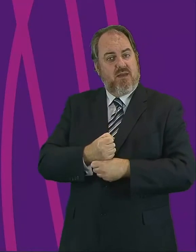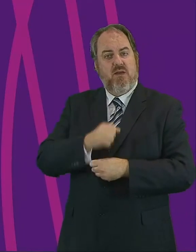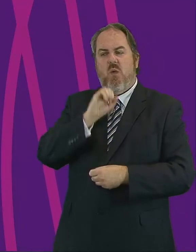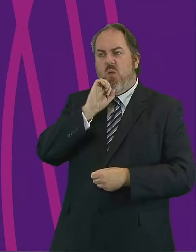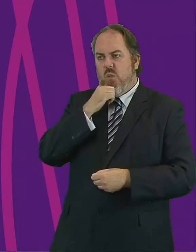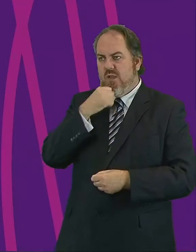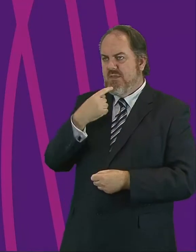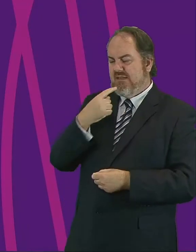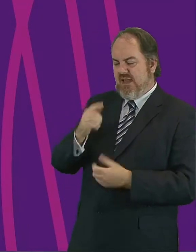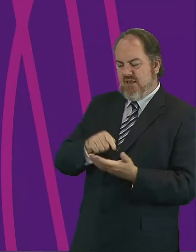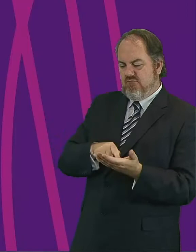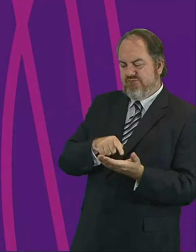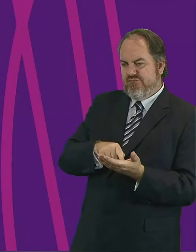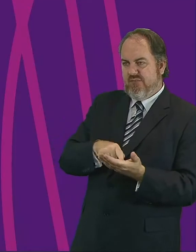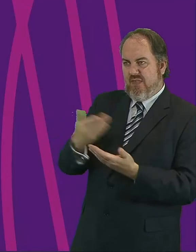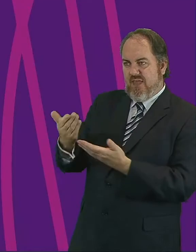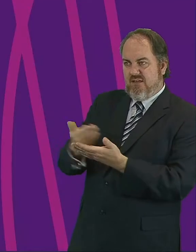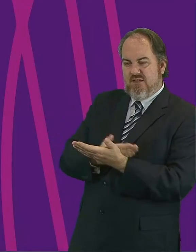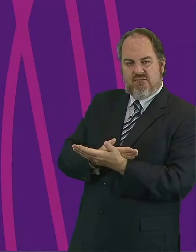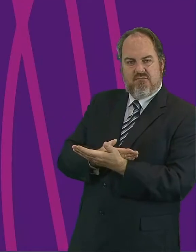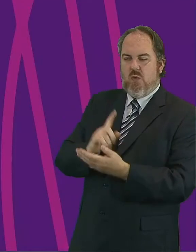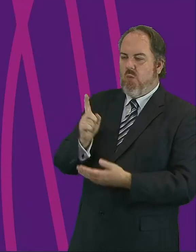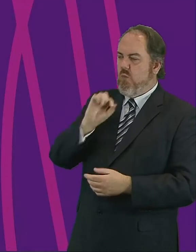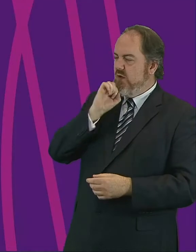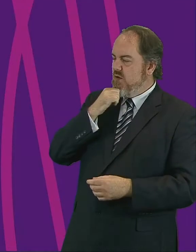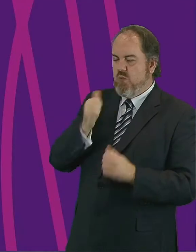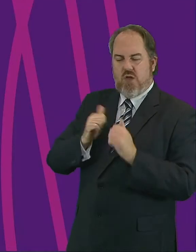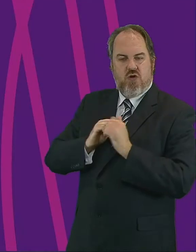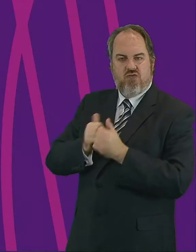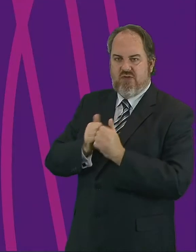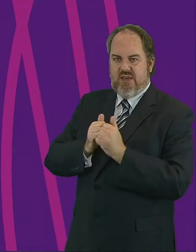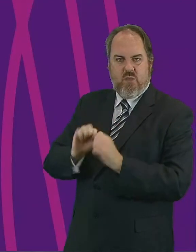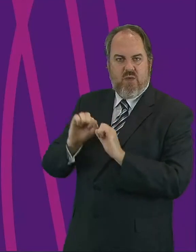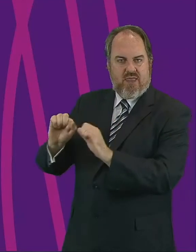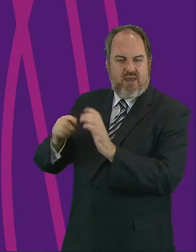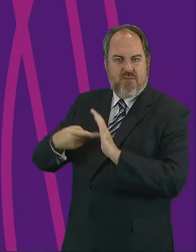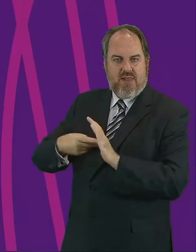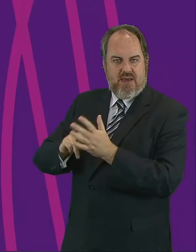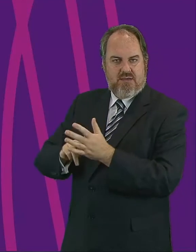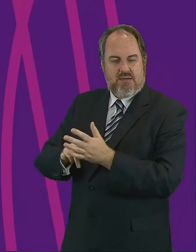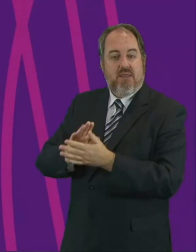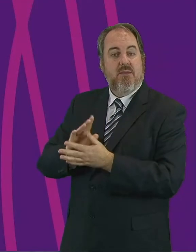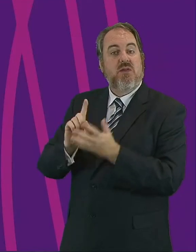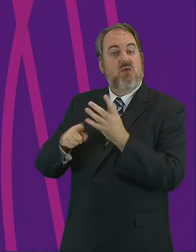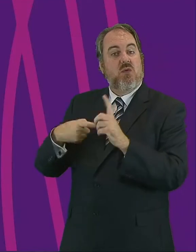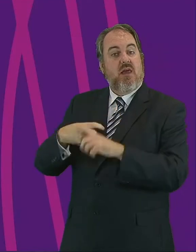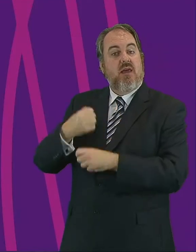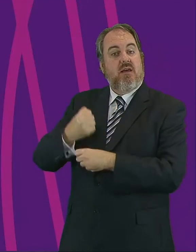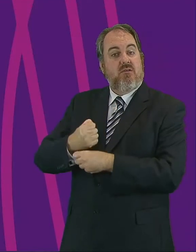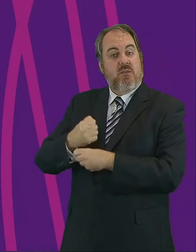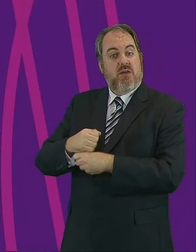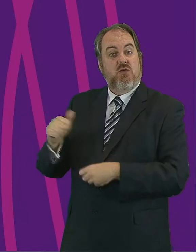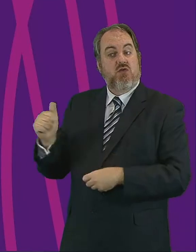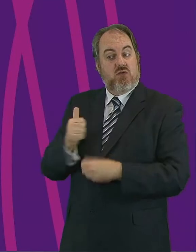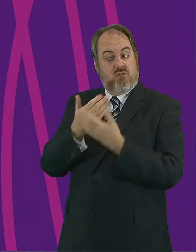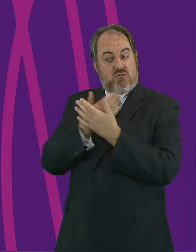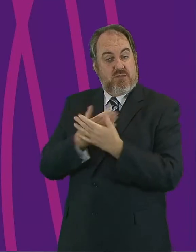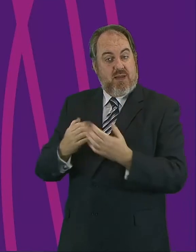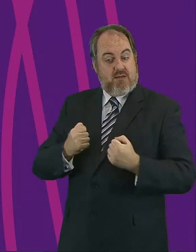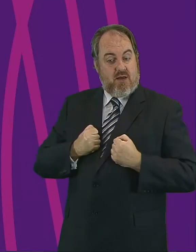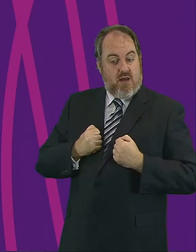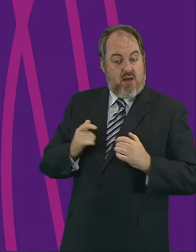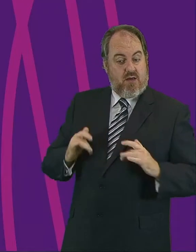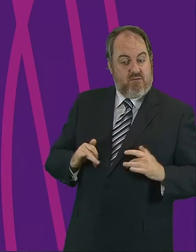possible terms that this Parliament does not give any such consent, and that the UK Government therefore respects that decision in line with the rules